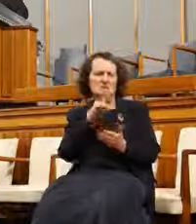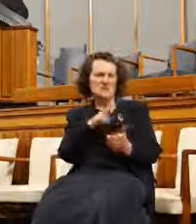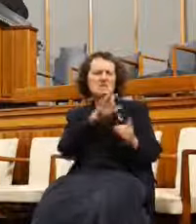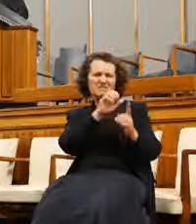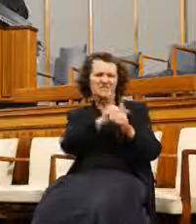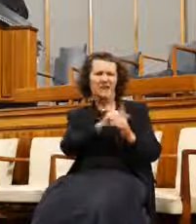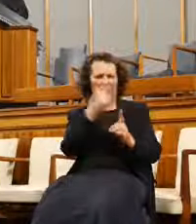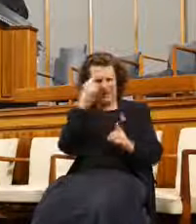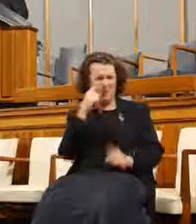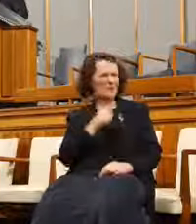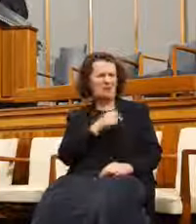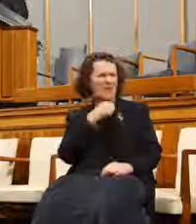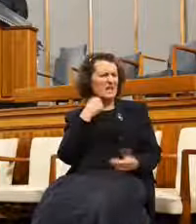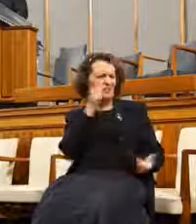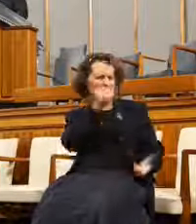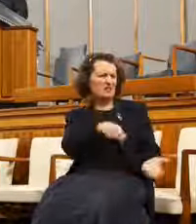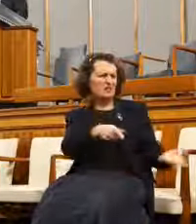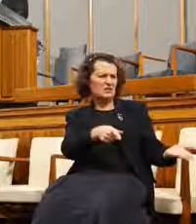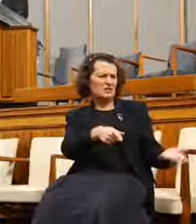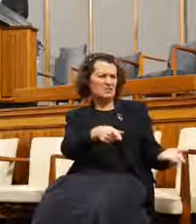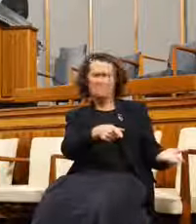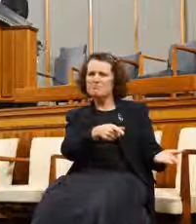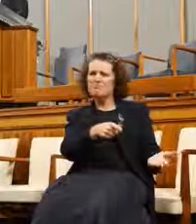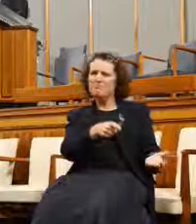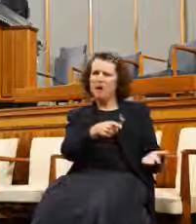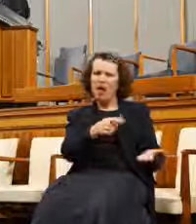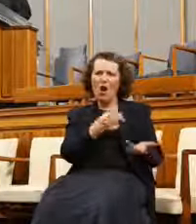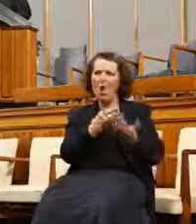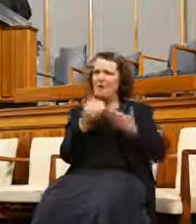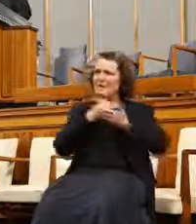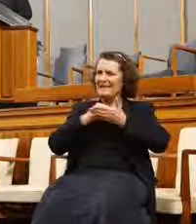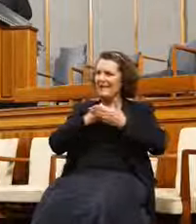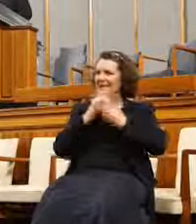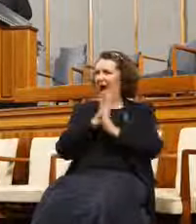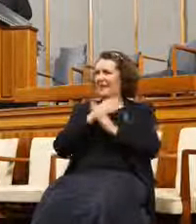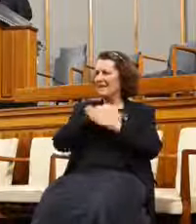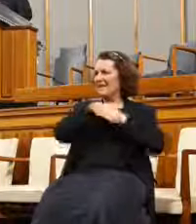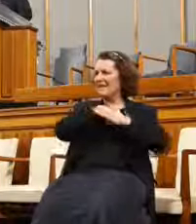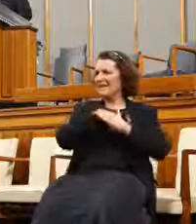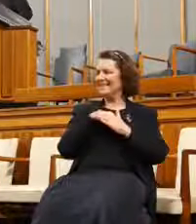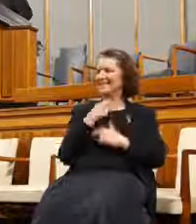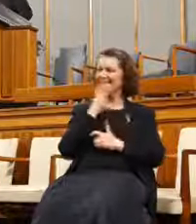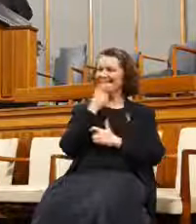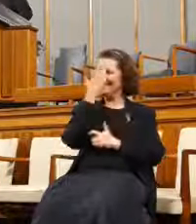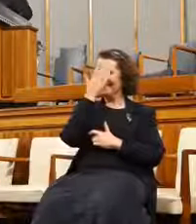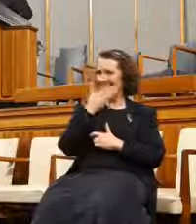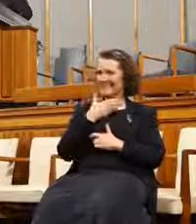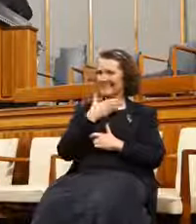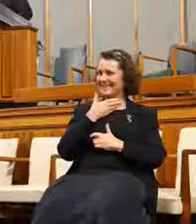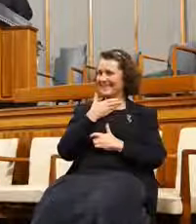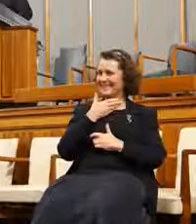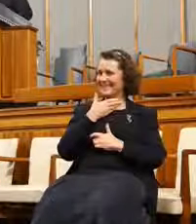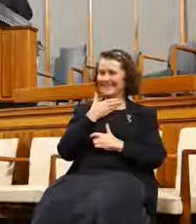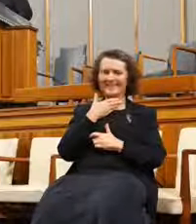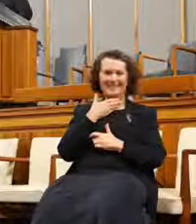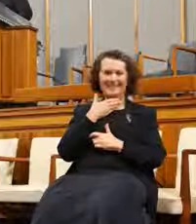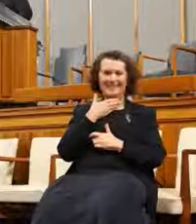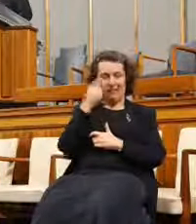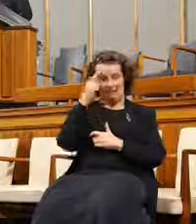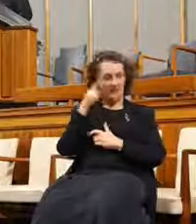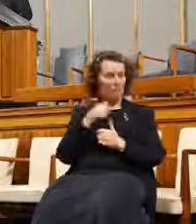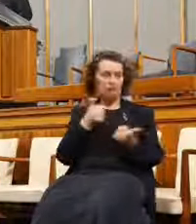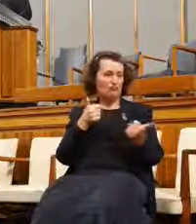about ourselves and put on a front. But to God, everything is glaring. Though